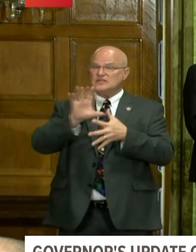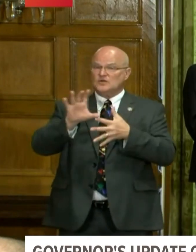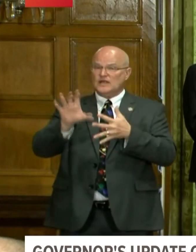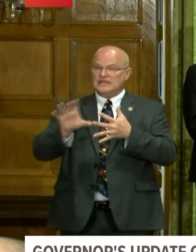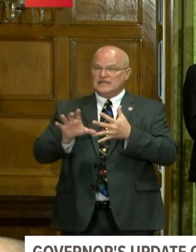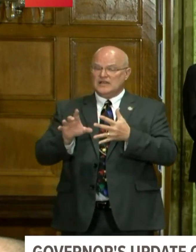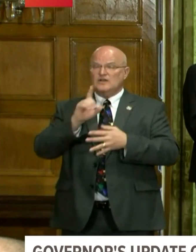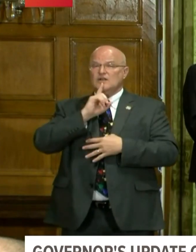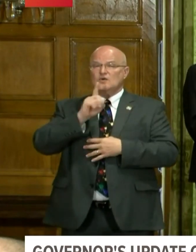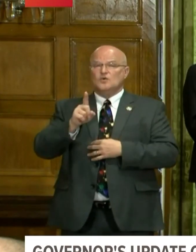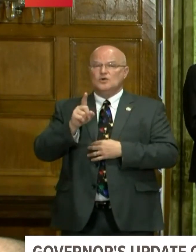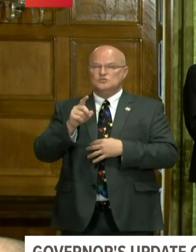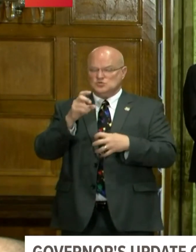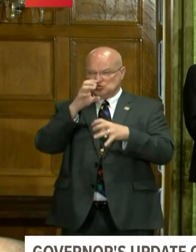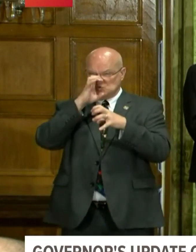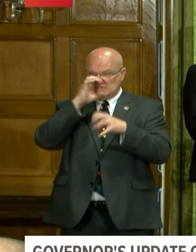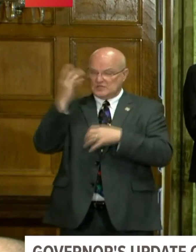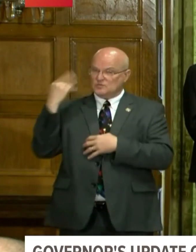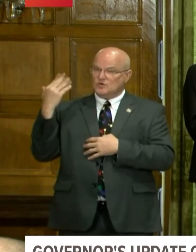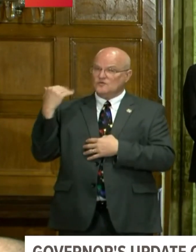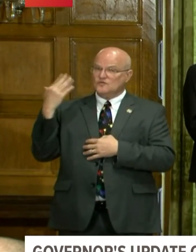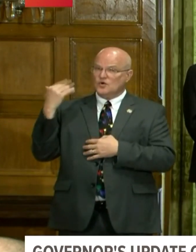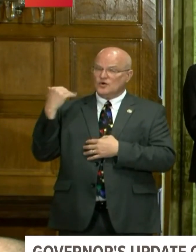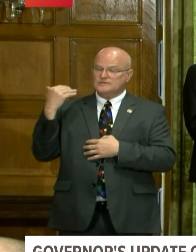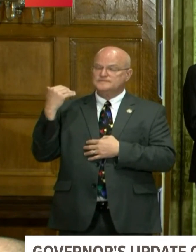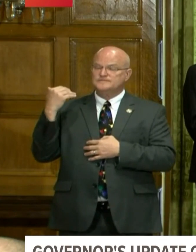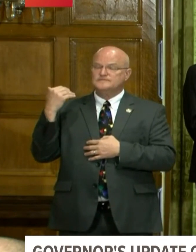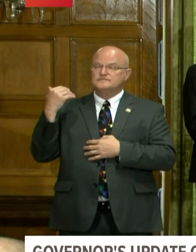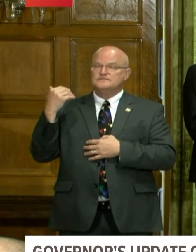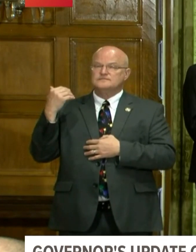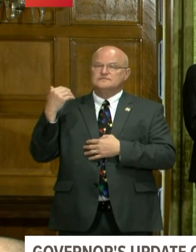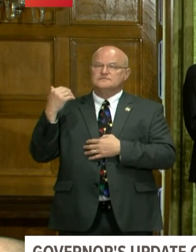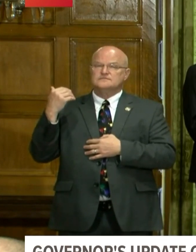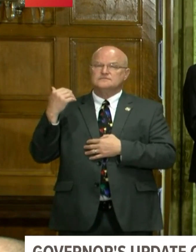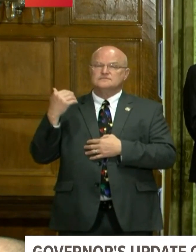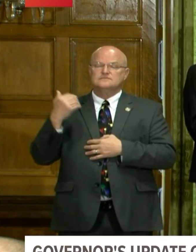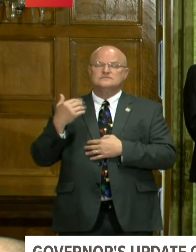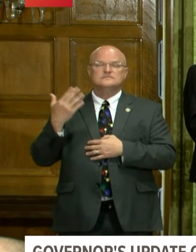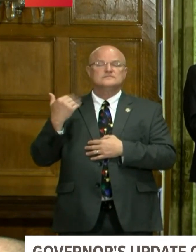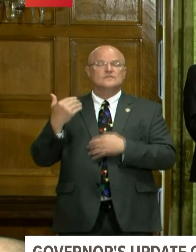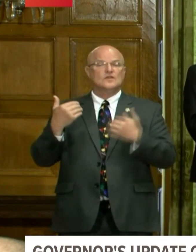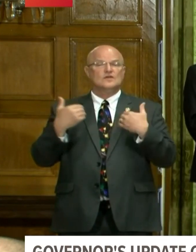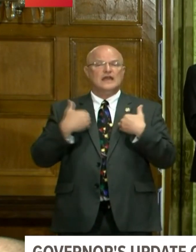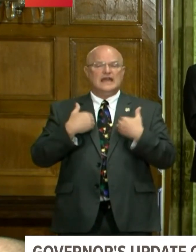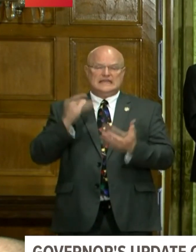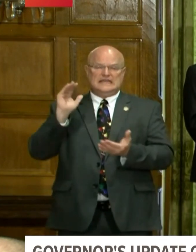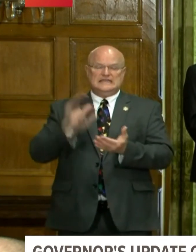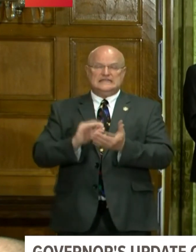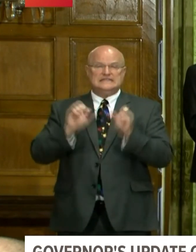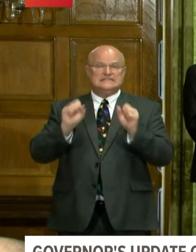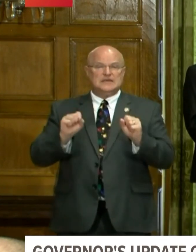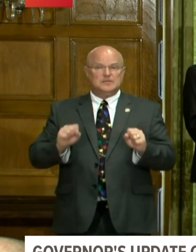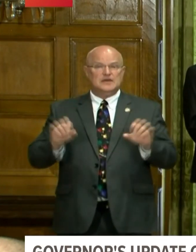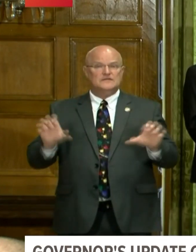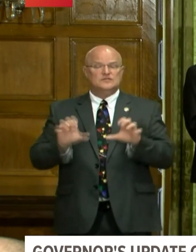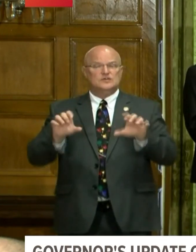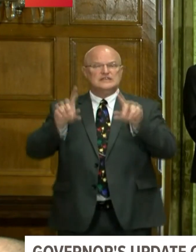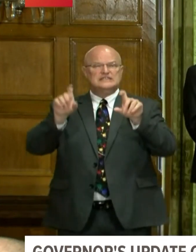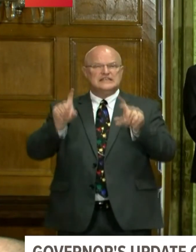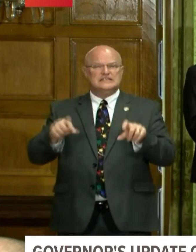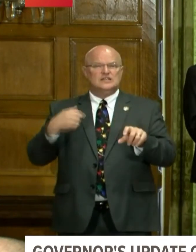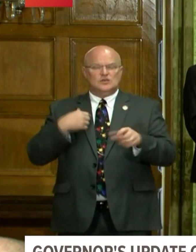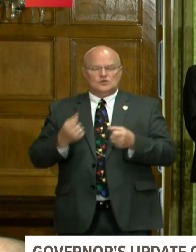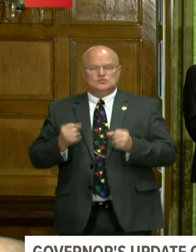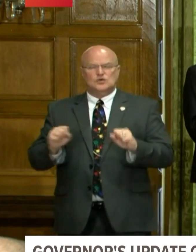criteria were a lot stricter several weeks ago. We had less capability of doing testing, so